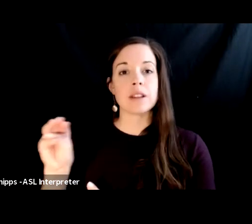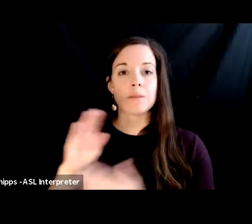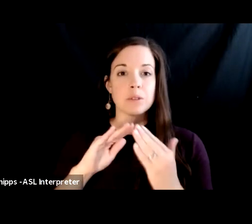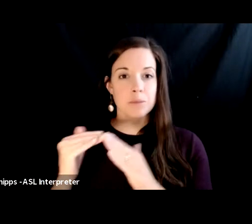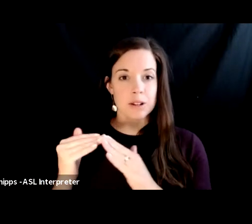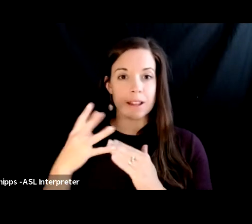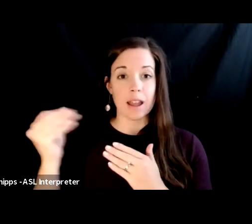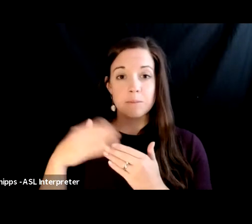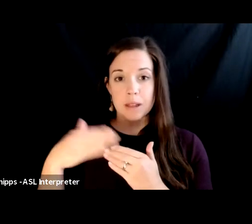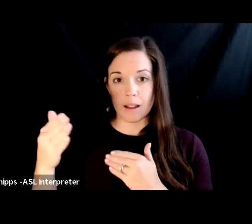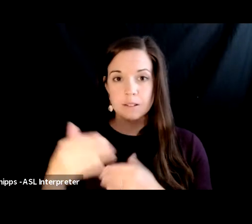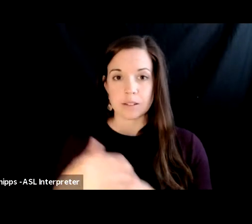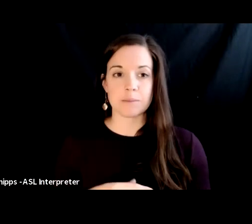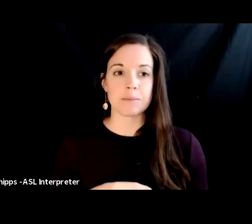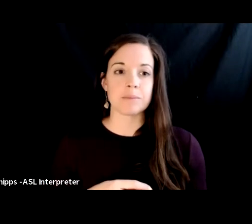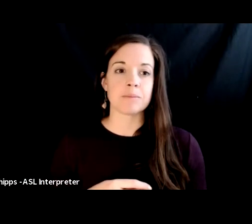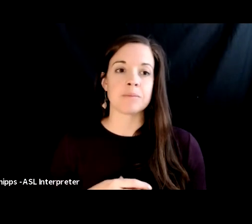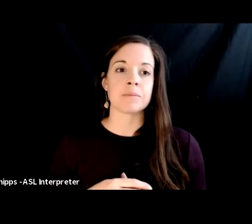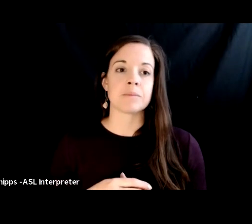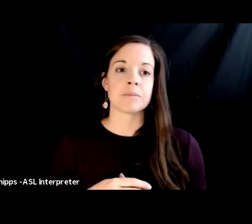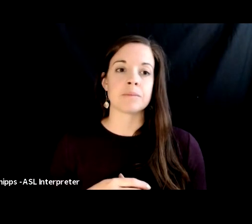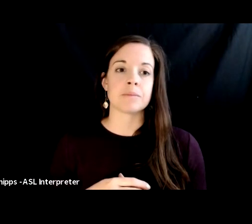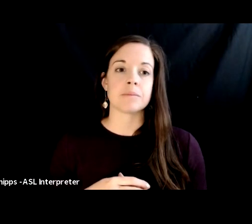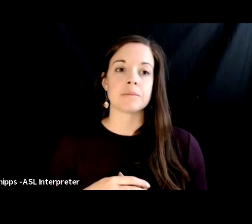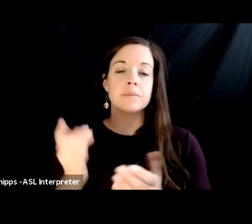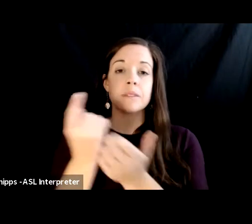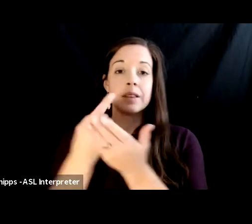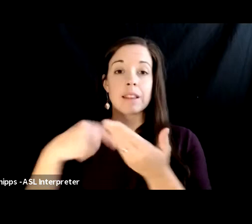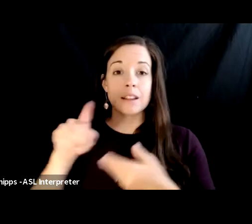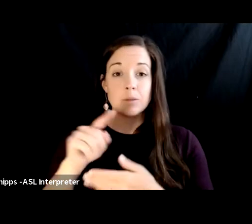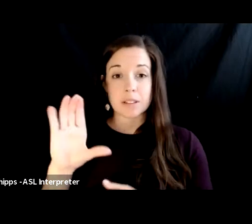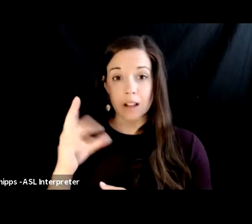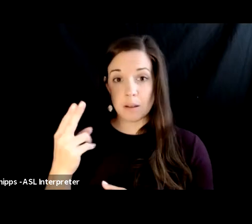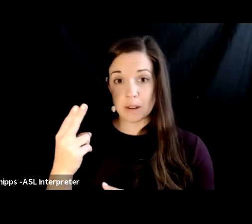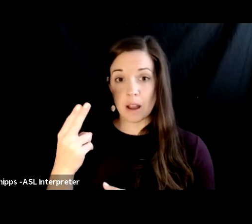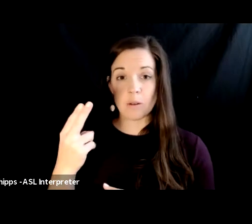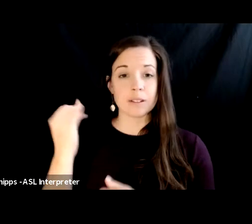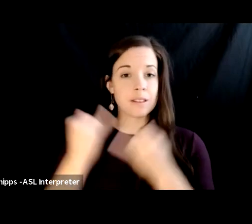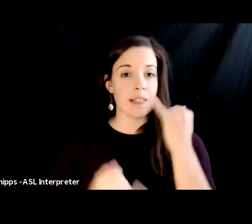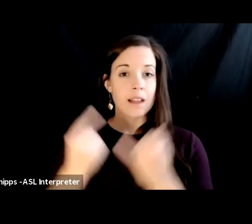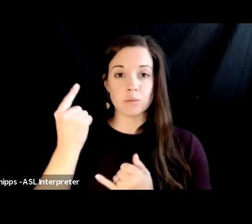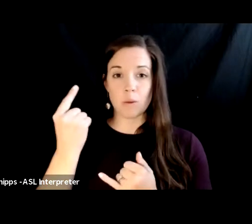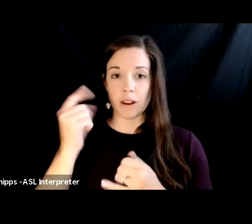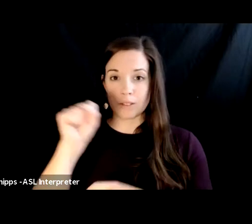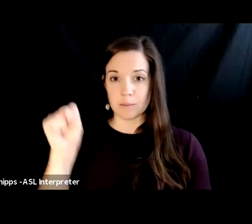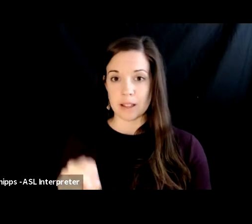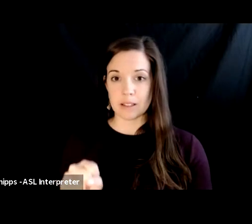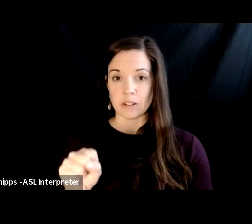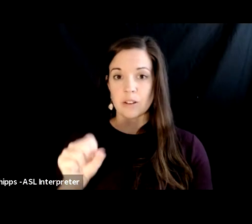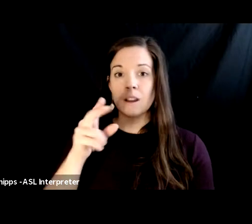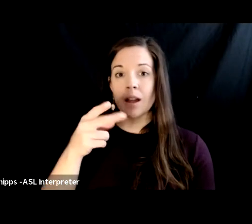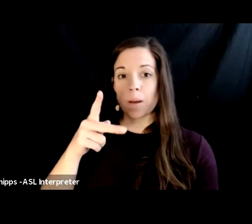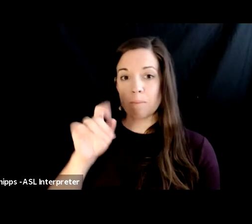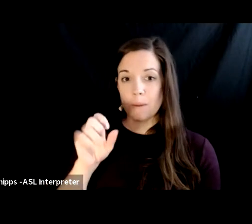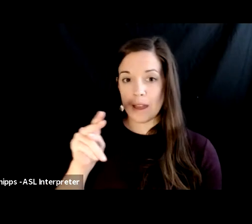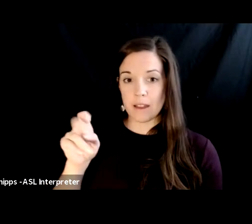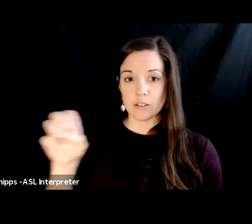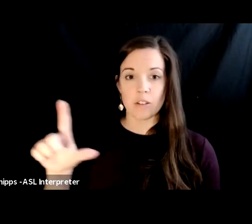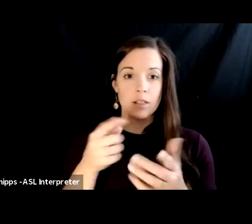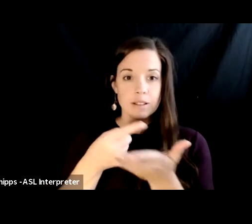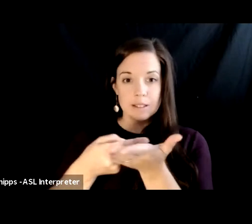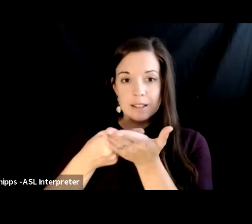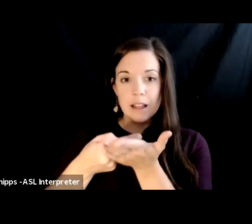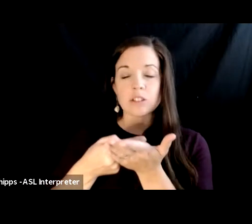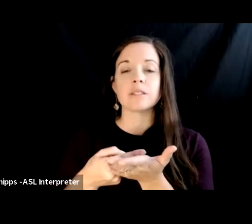and beyond. Next week's Common Hour is the last event of this semester and a panel discussion entitled Living with